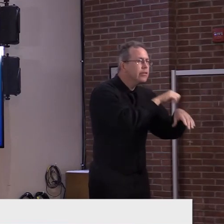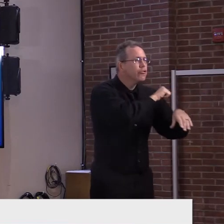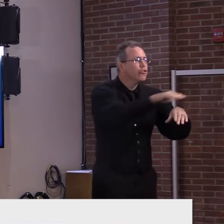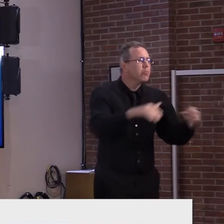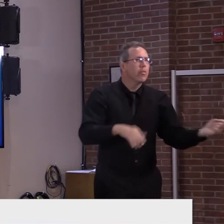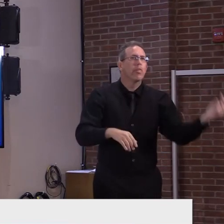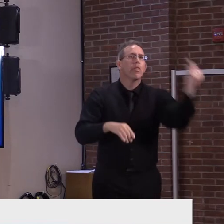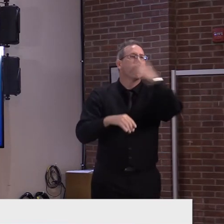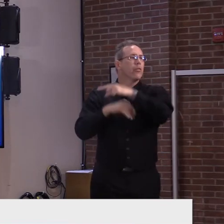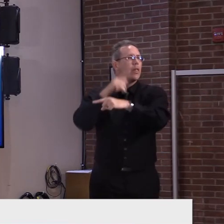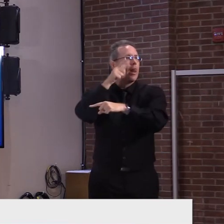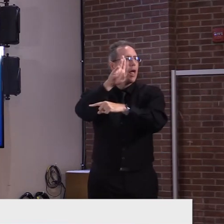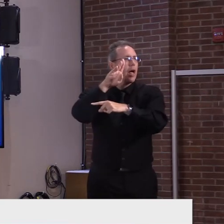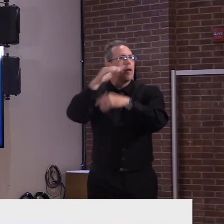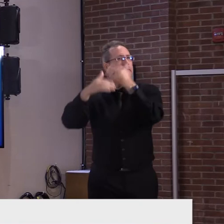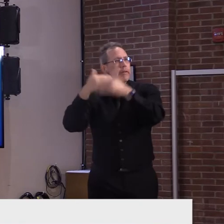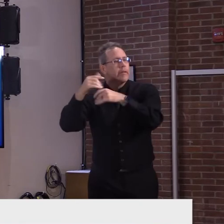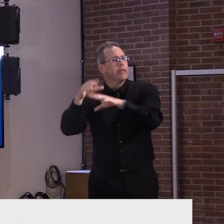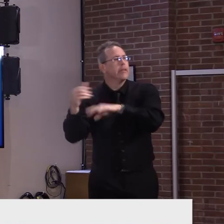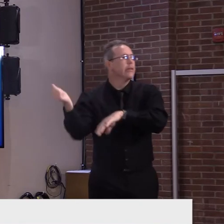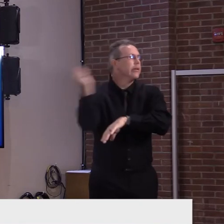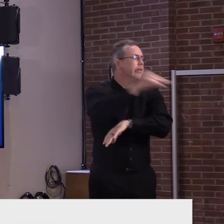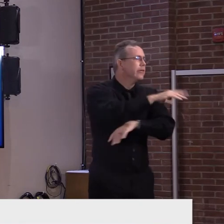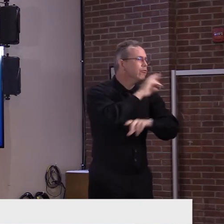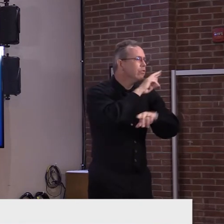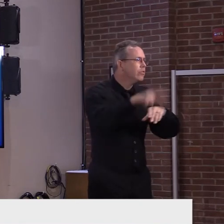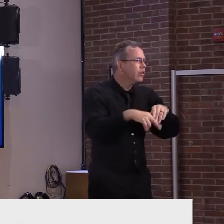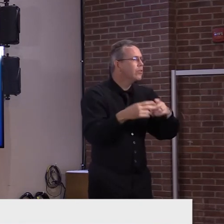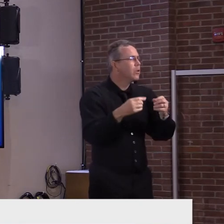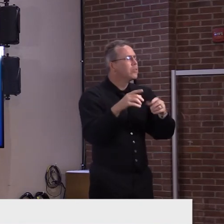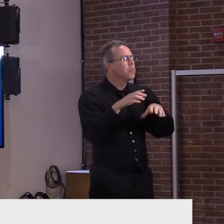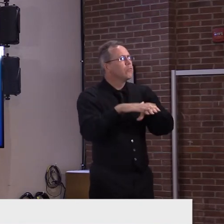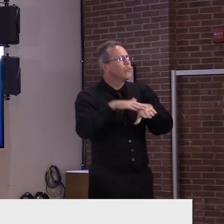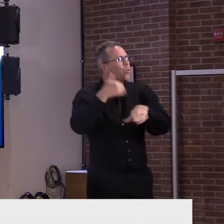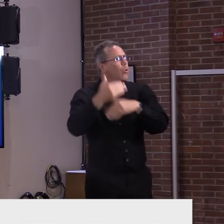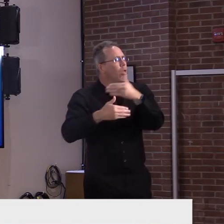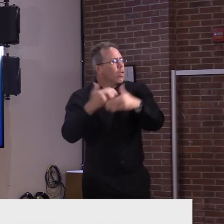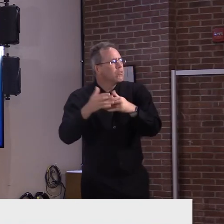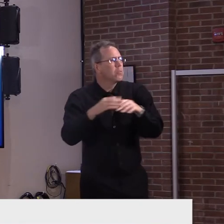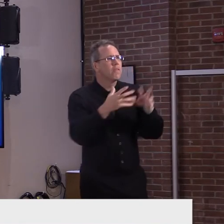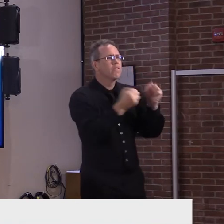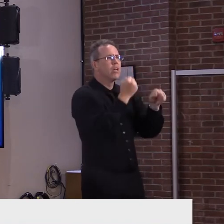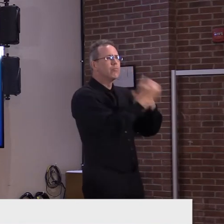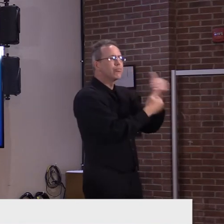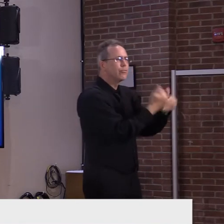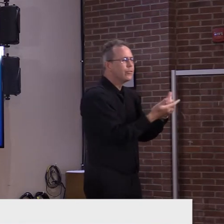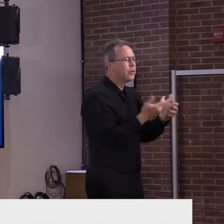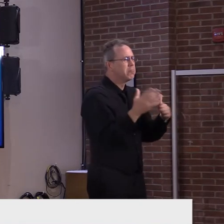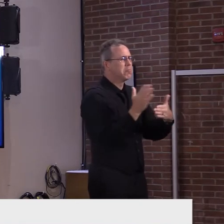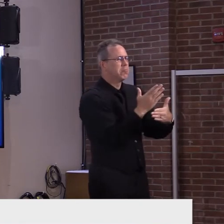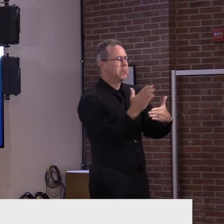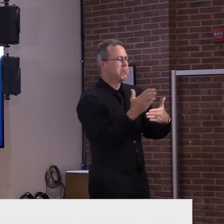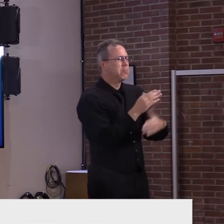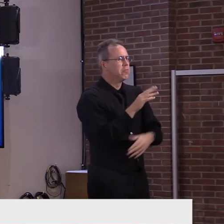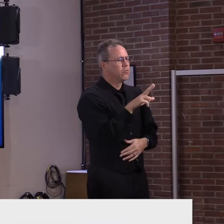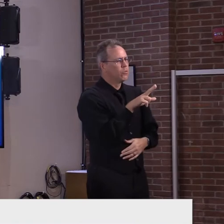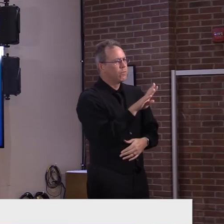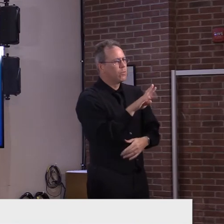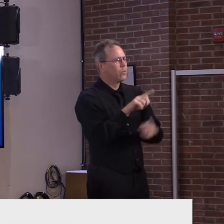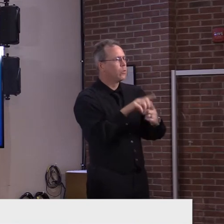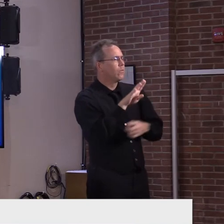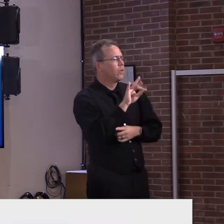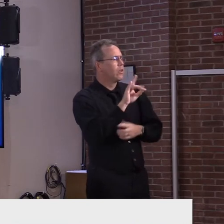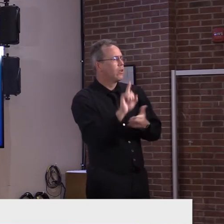be different than what the state is using for labs. Okay, great. I would look forward, would like to see that list.